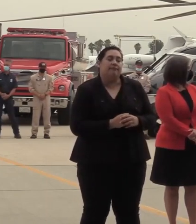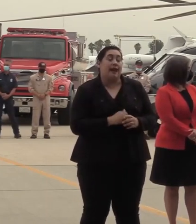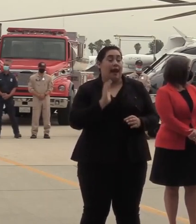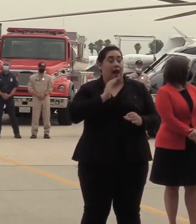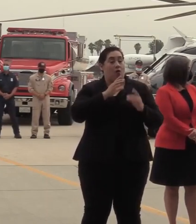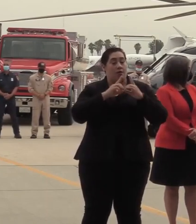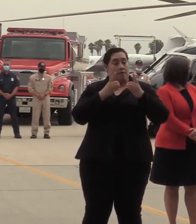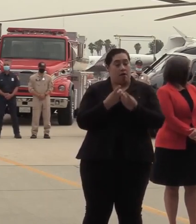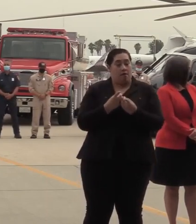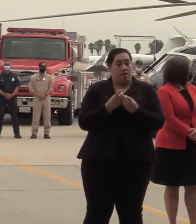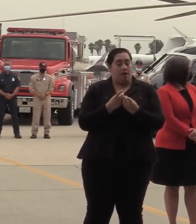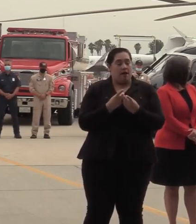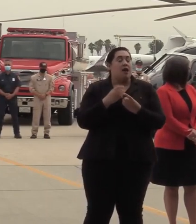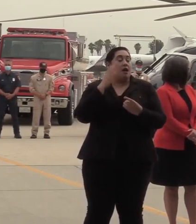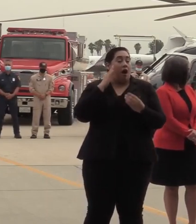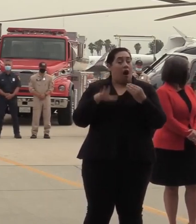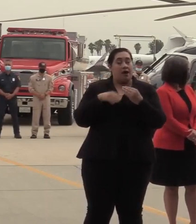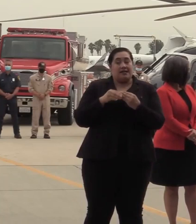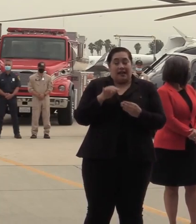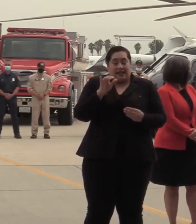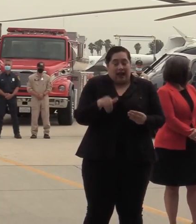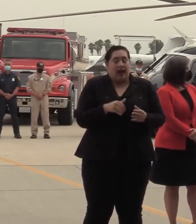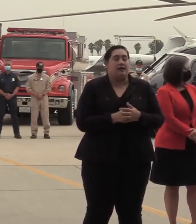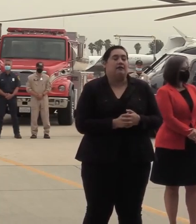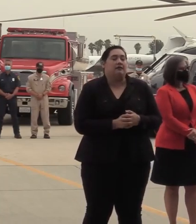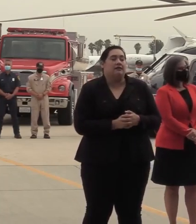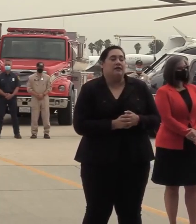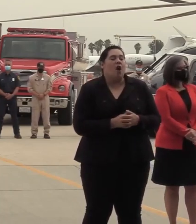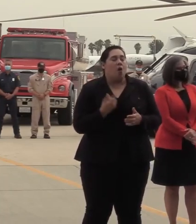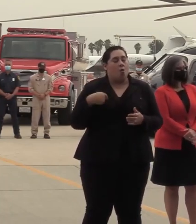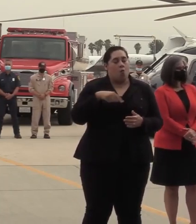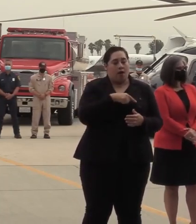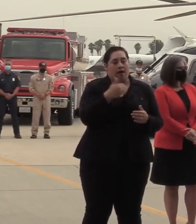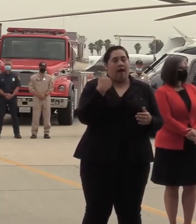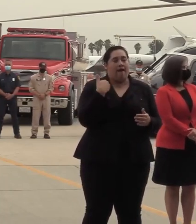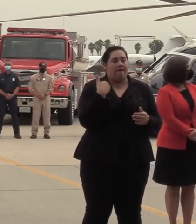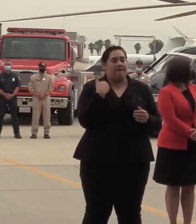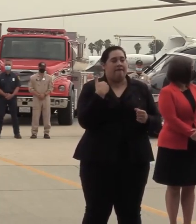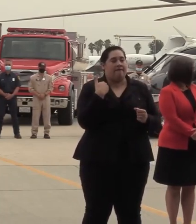Our department, in addition to that, we have